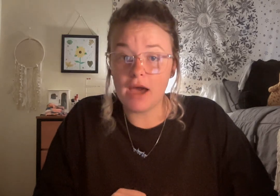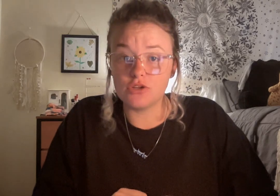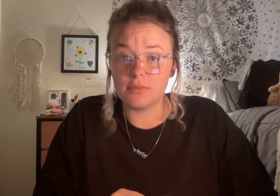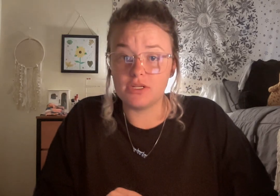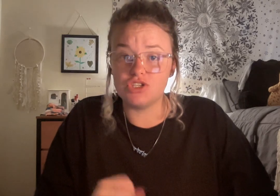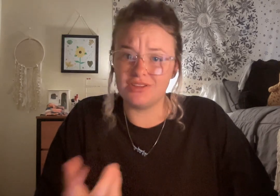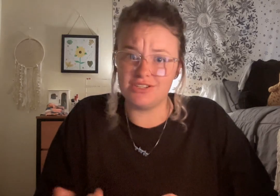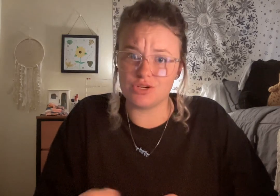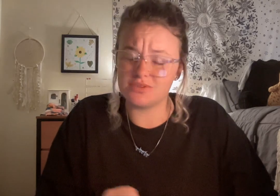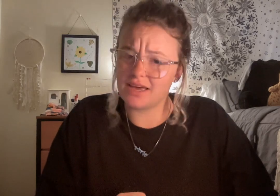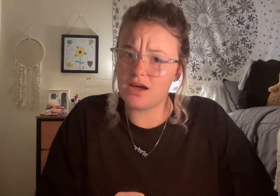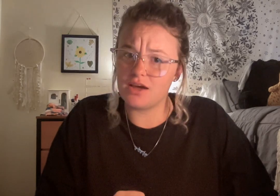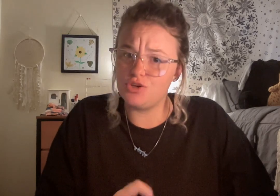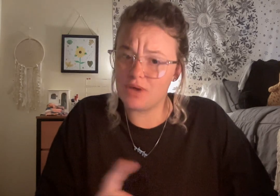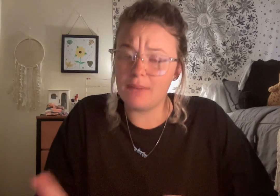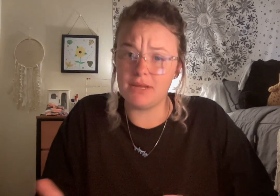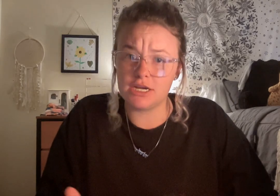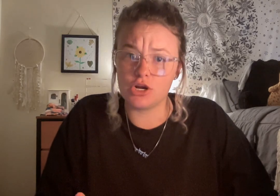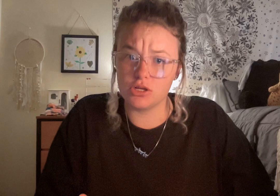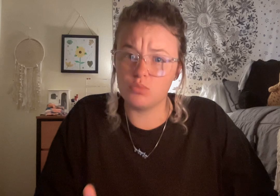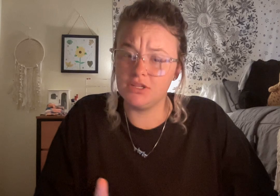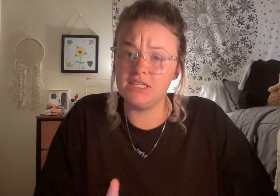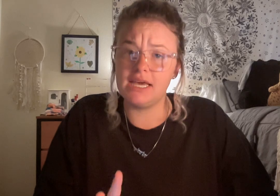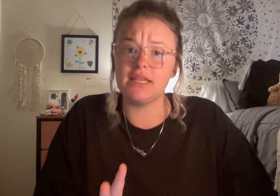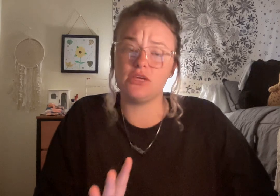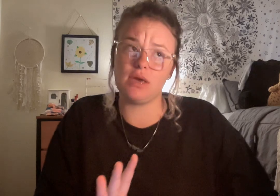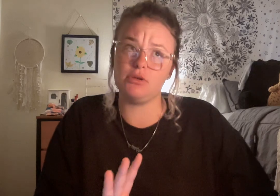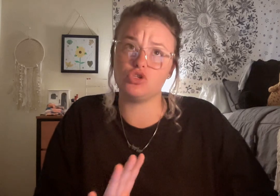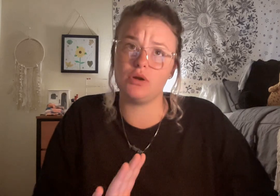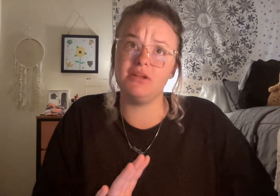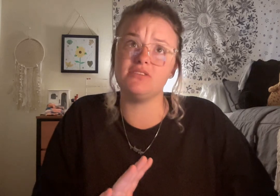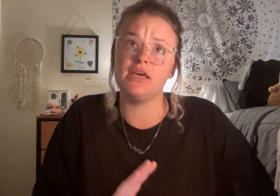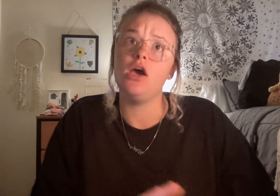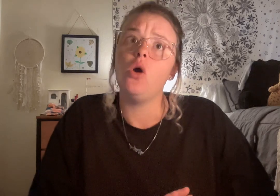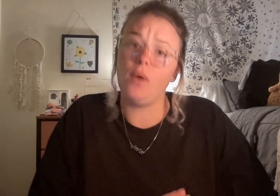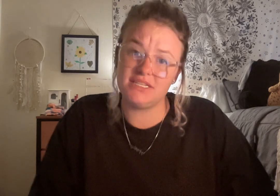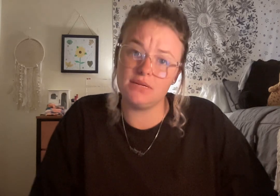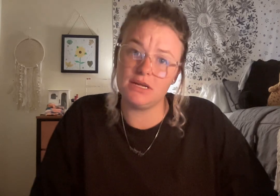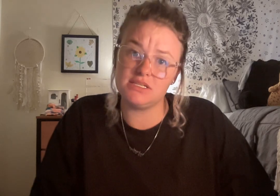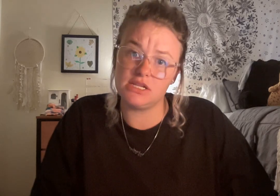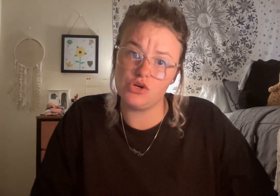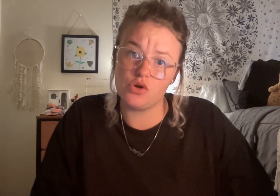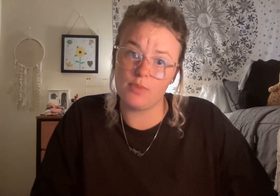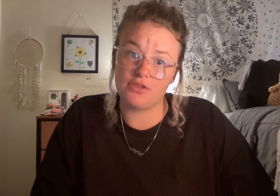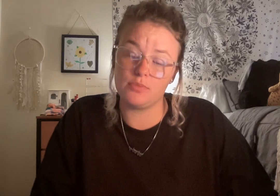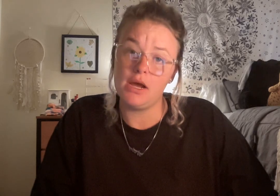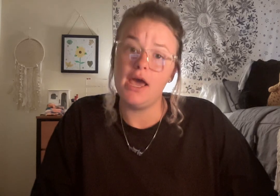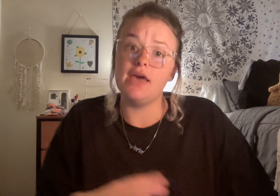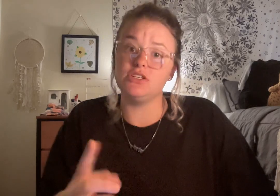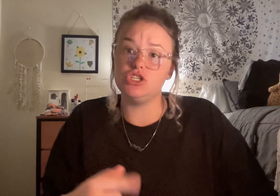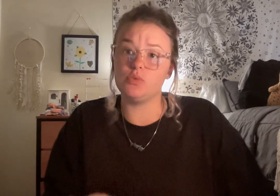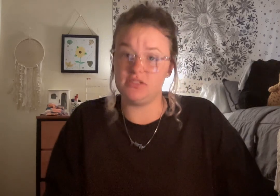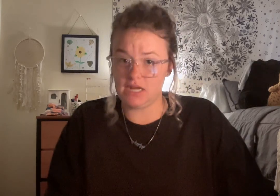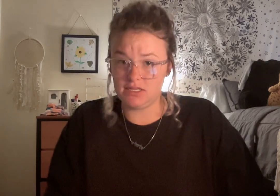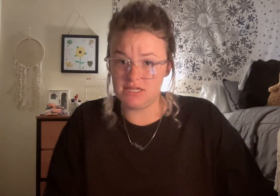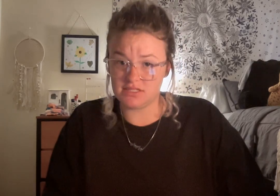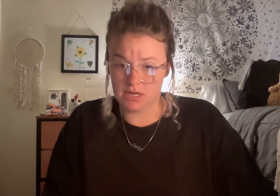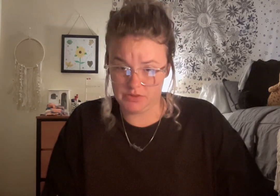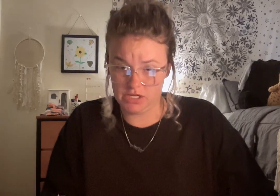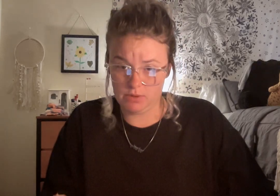bathroom. And the teacher was like, you came in here really late. Like, you came in here 20 minutes late. Wait 10 minutes, and then you can go to the bathroom. And the teacher went and sat at the desk, and I was sitting right